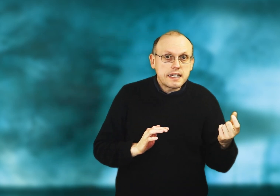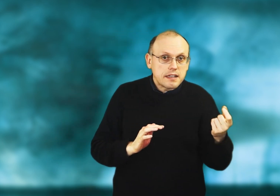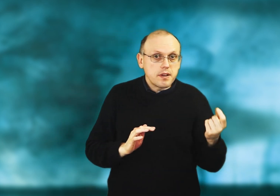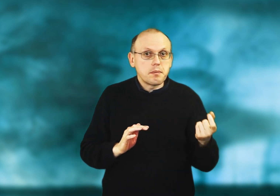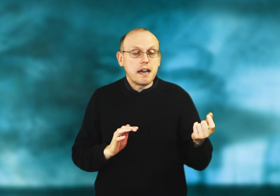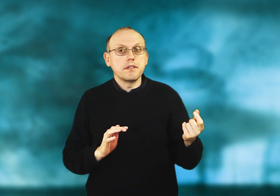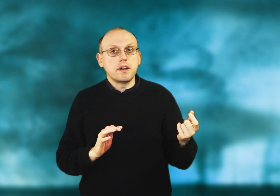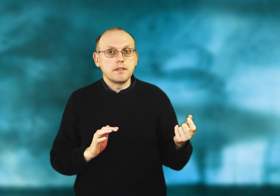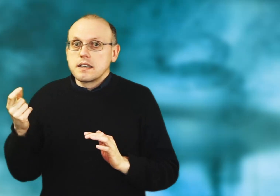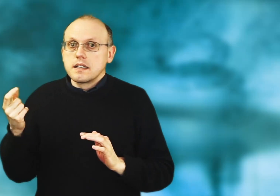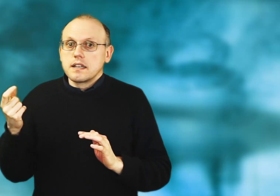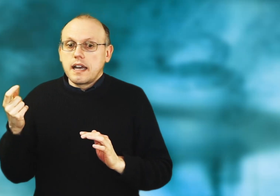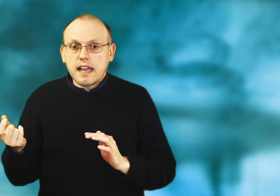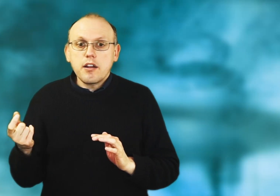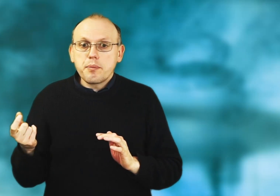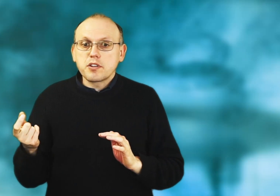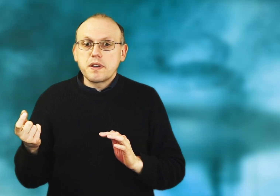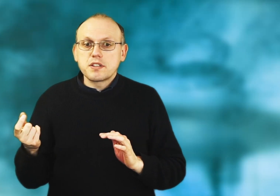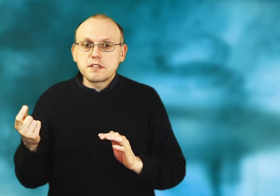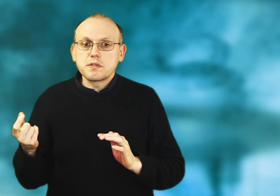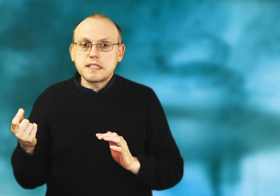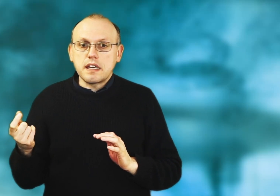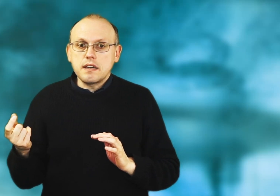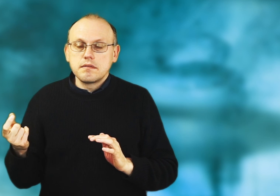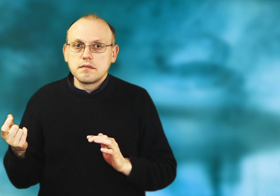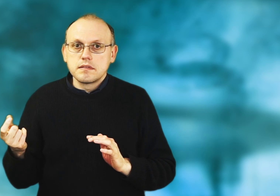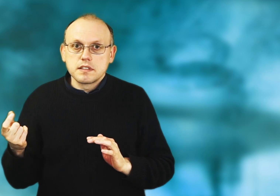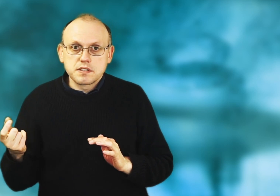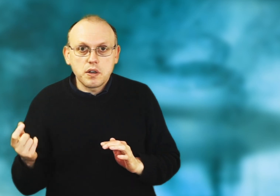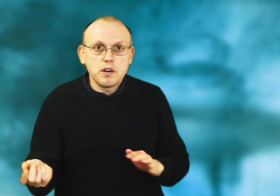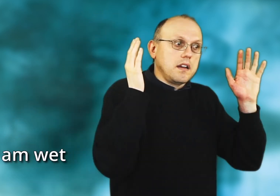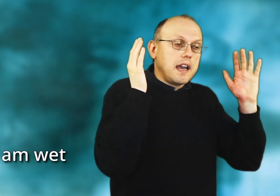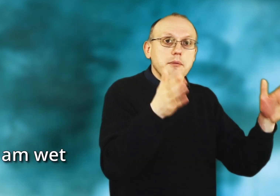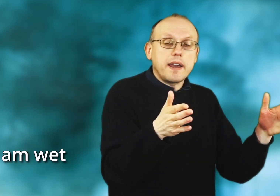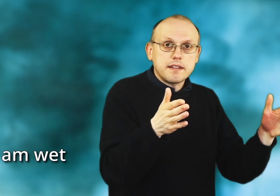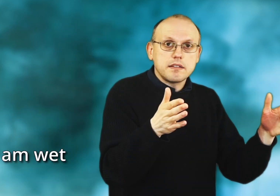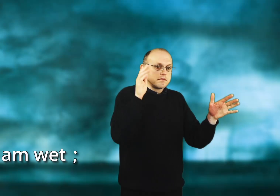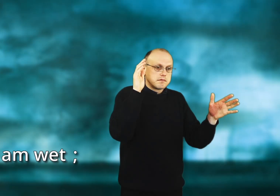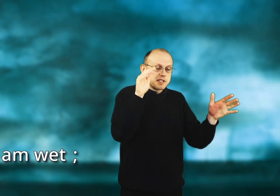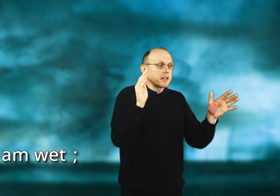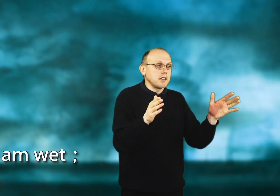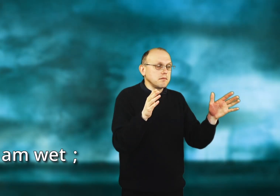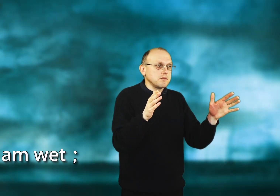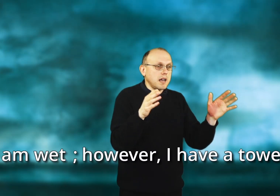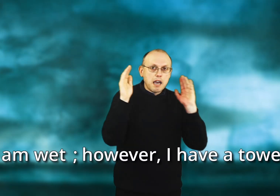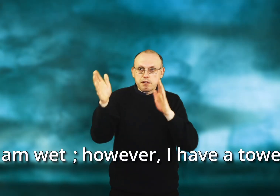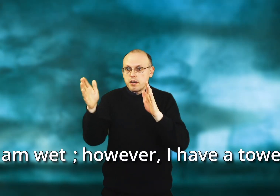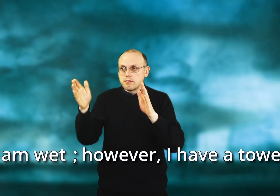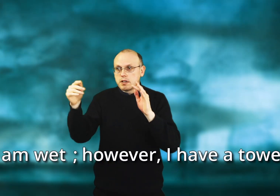adverb, however. And how the punctuation is used here, so I am wet, semicolon, however,